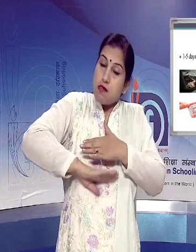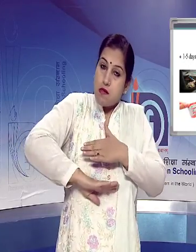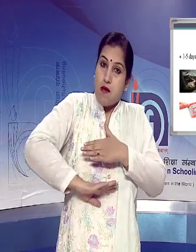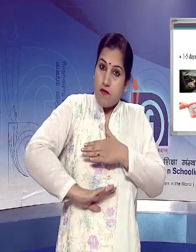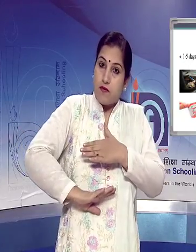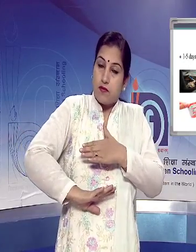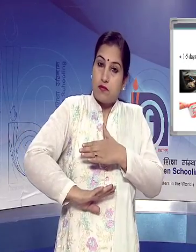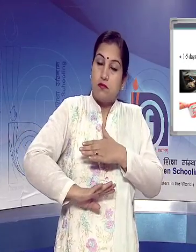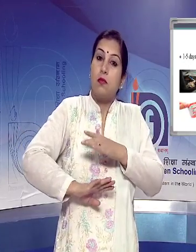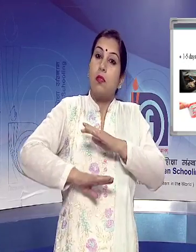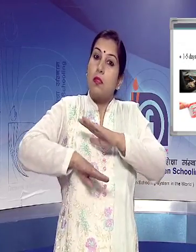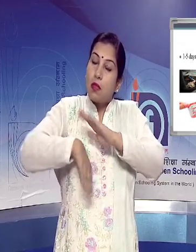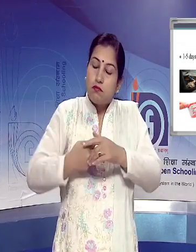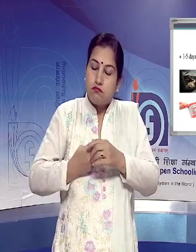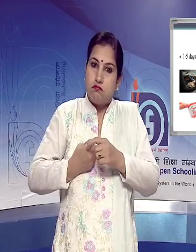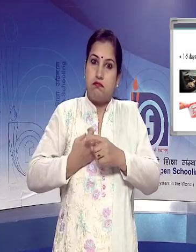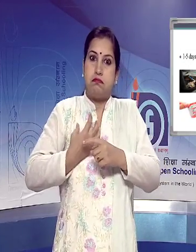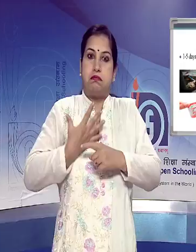is 1 to 5 days.